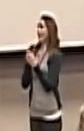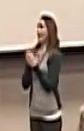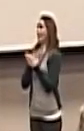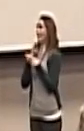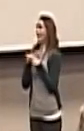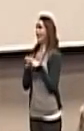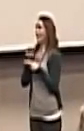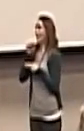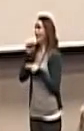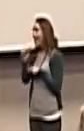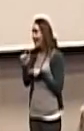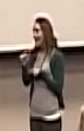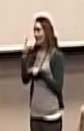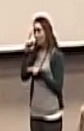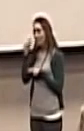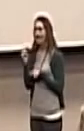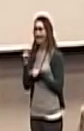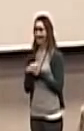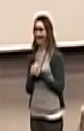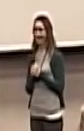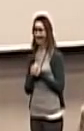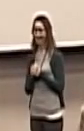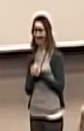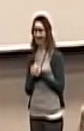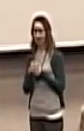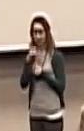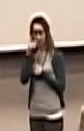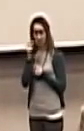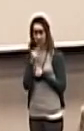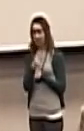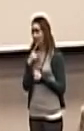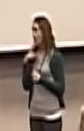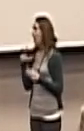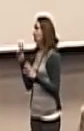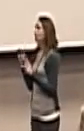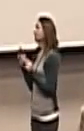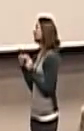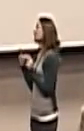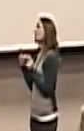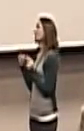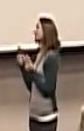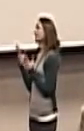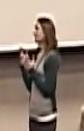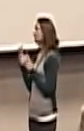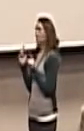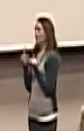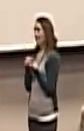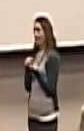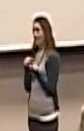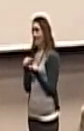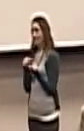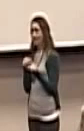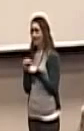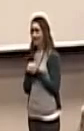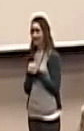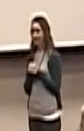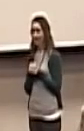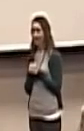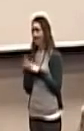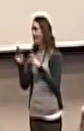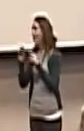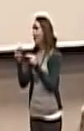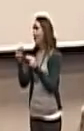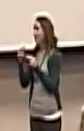isn't Moses. And Moses objected. He didn't want to go. And among his objections,